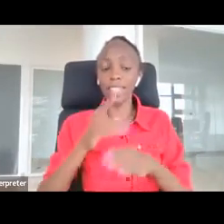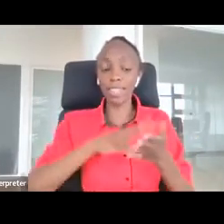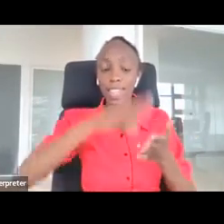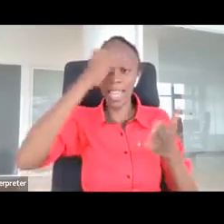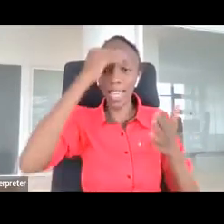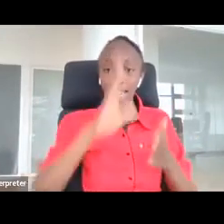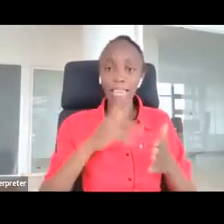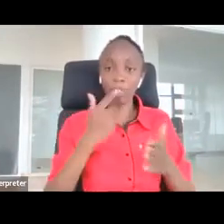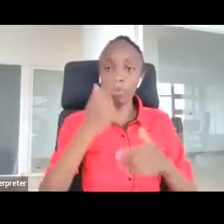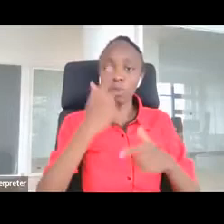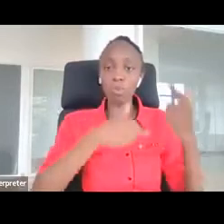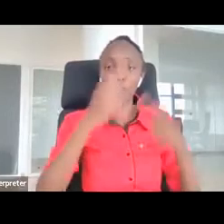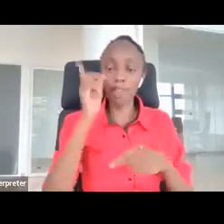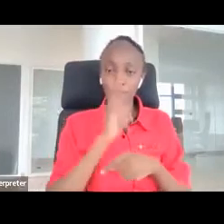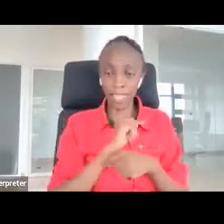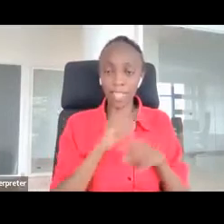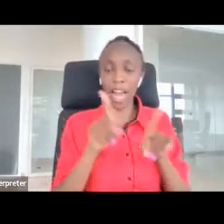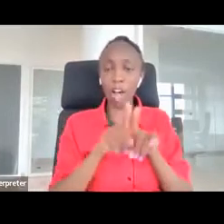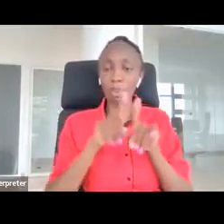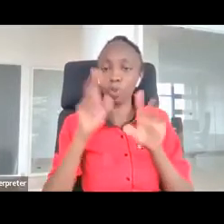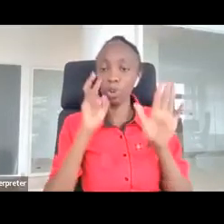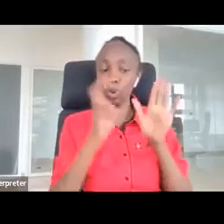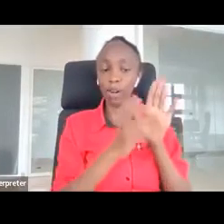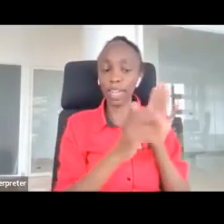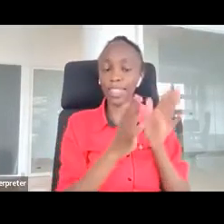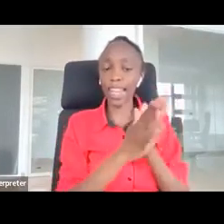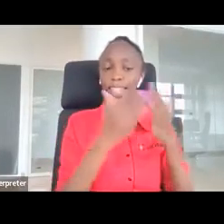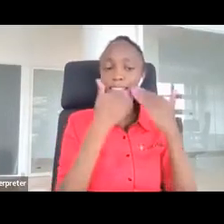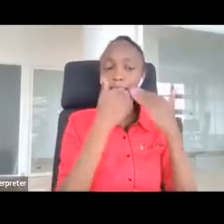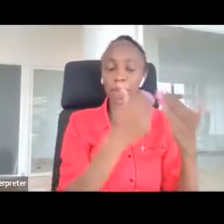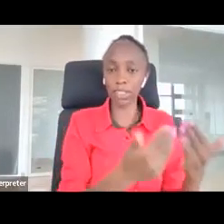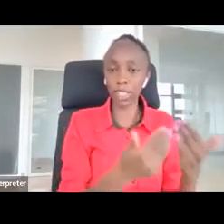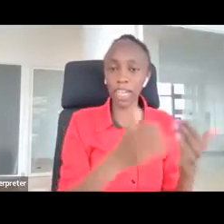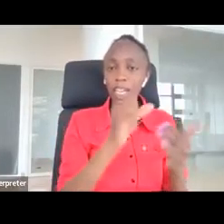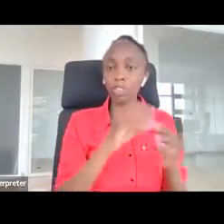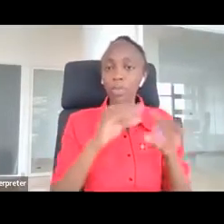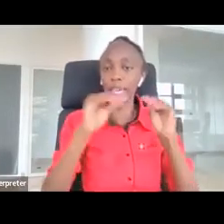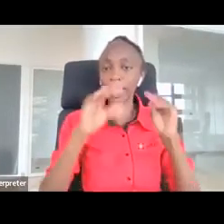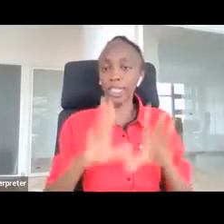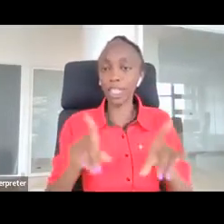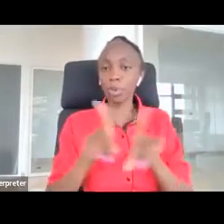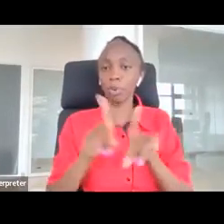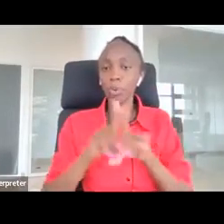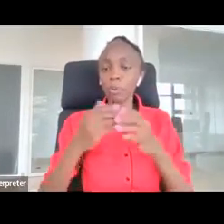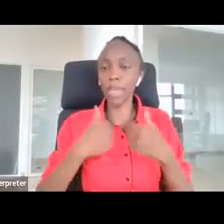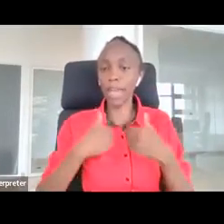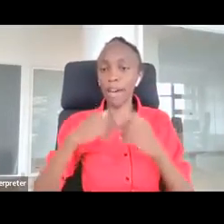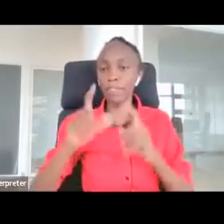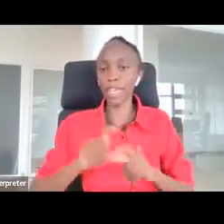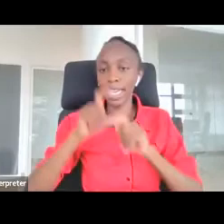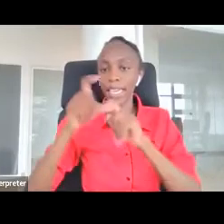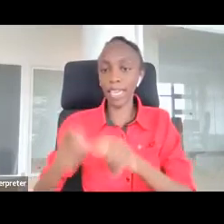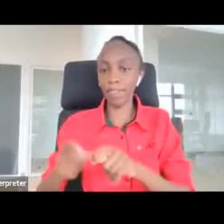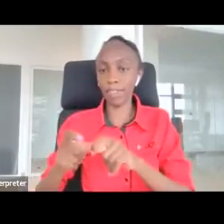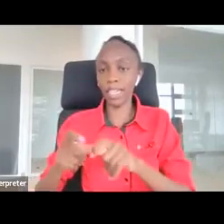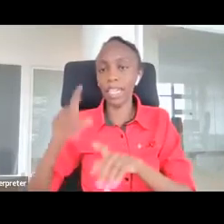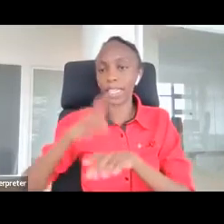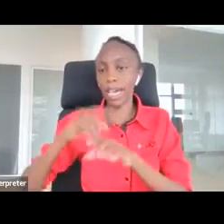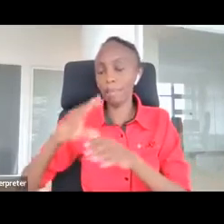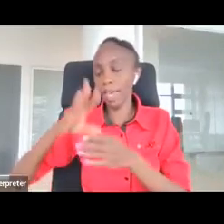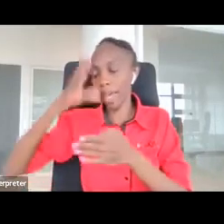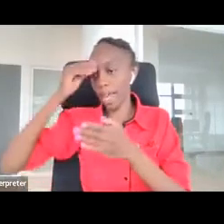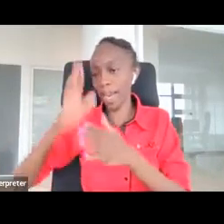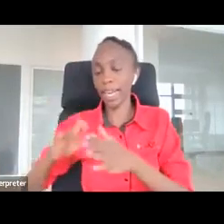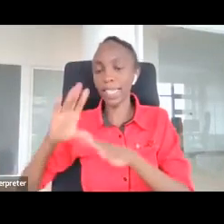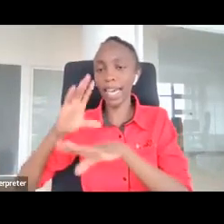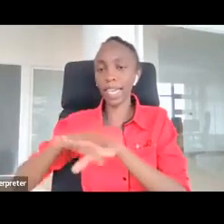are also recognized and appreciated, and they'll also be receiving gifts as the learners will also be awarded. We thank our